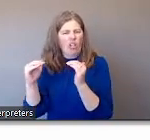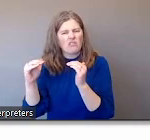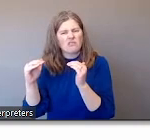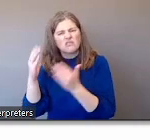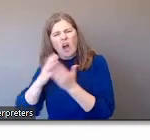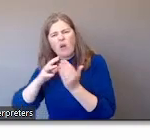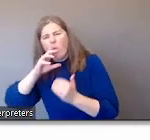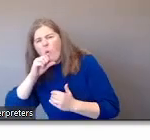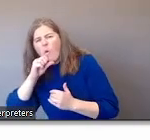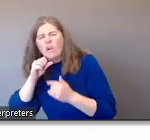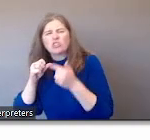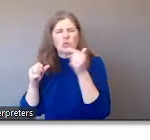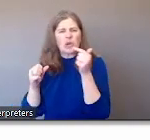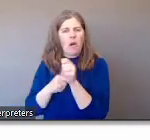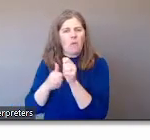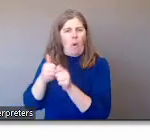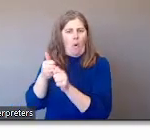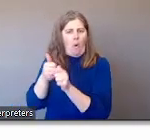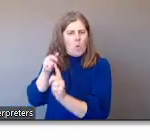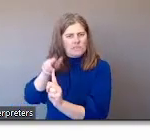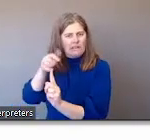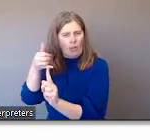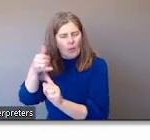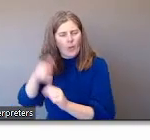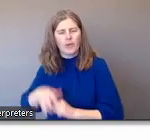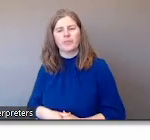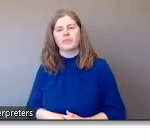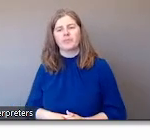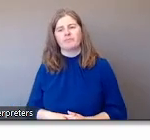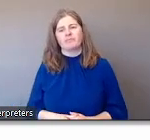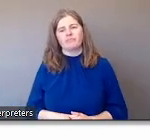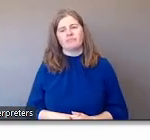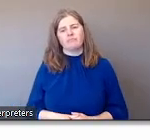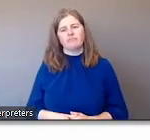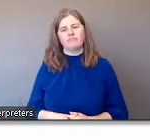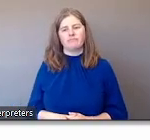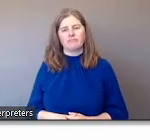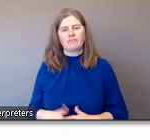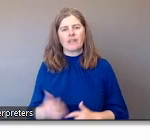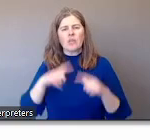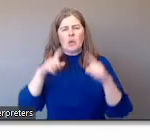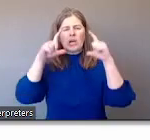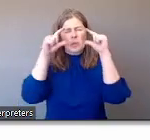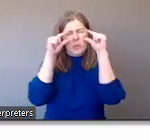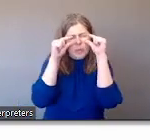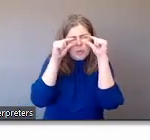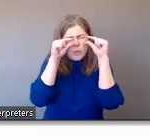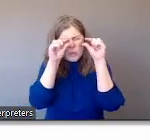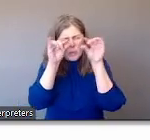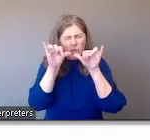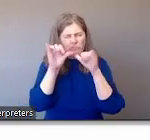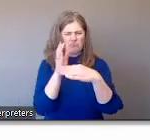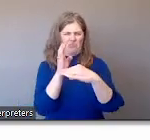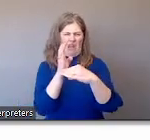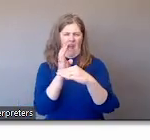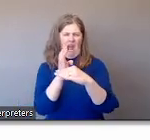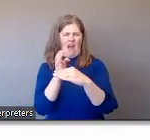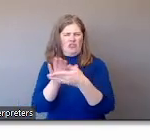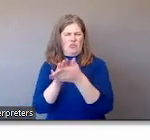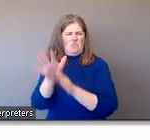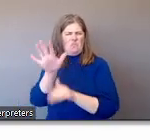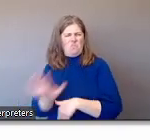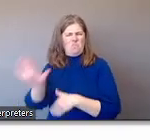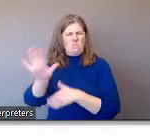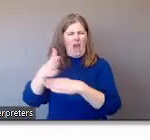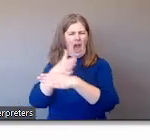orange and green. So I would say, just squinting at the map, that it all averages out to about a yellow